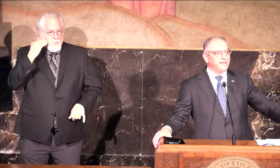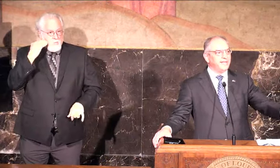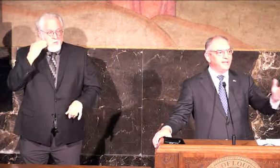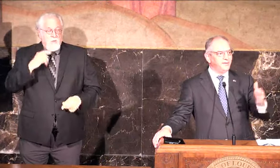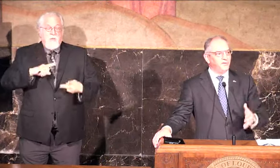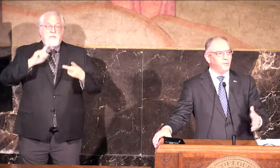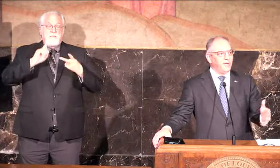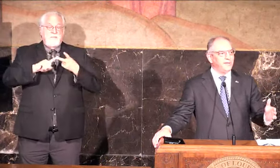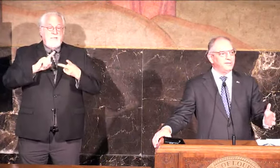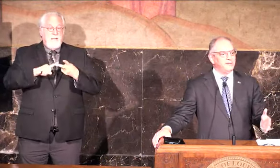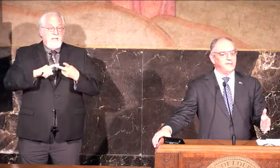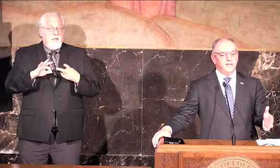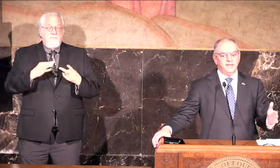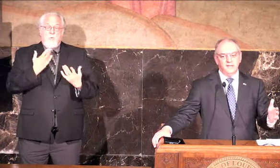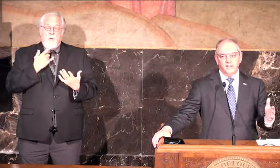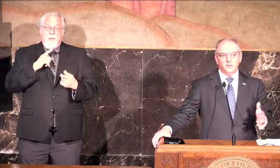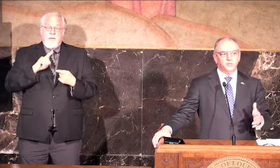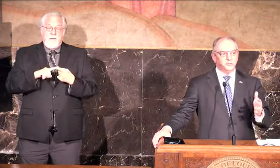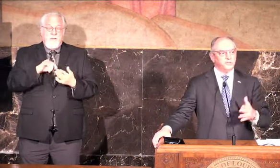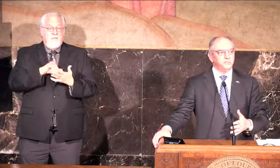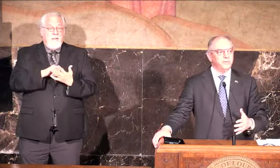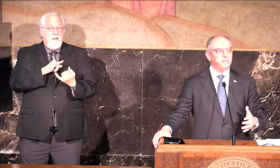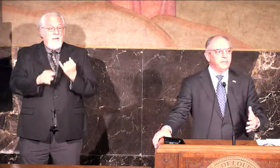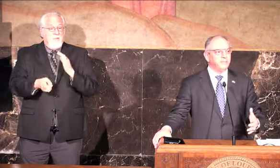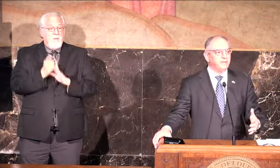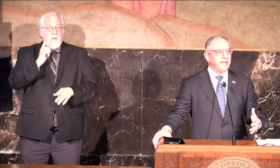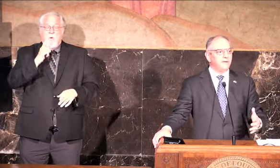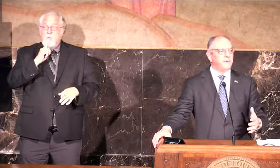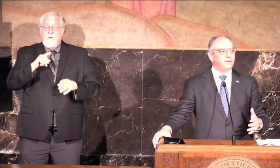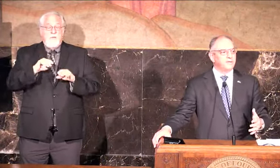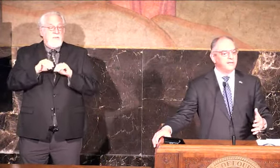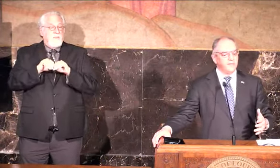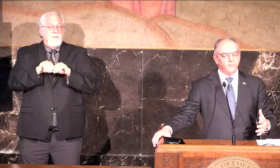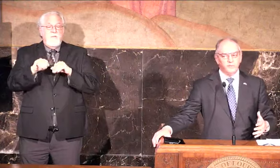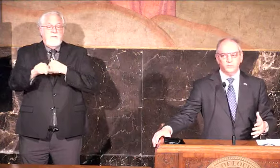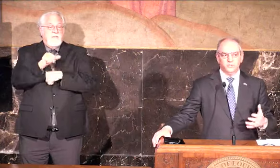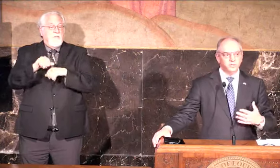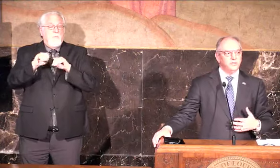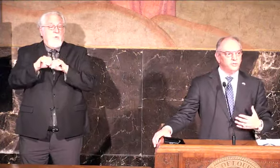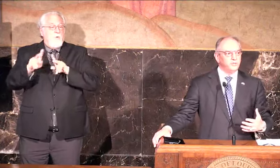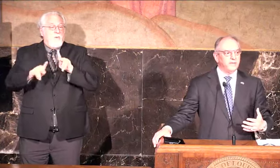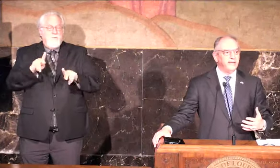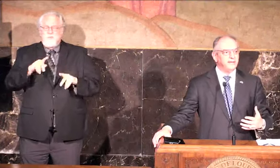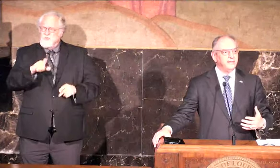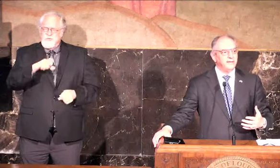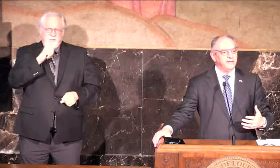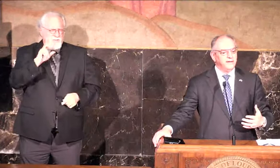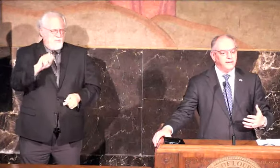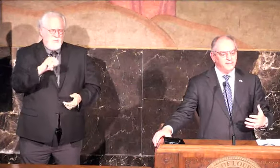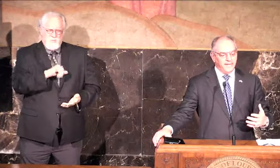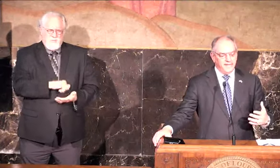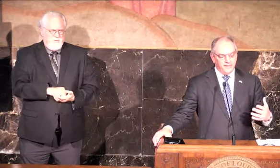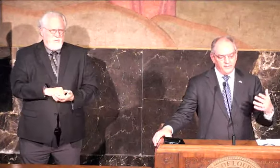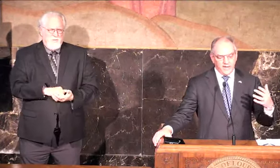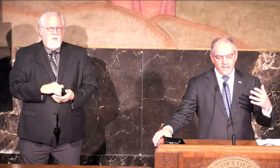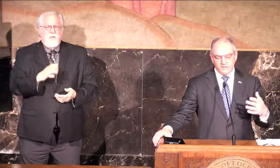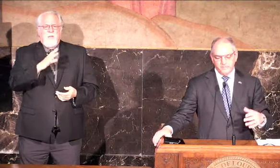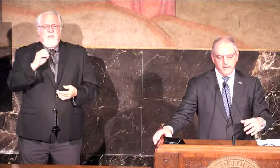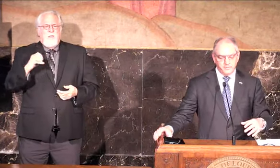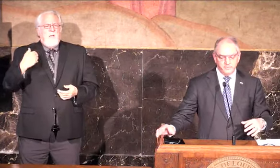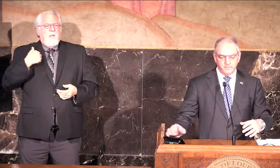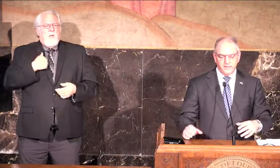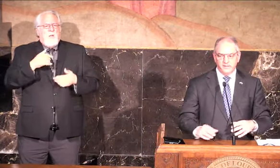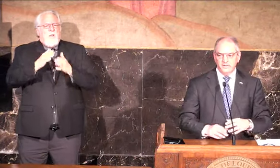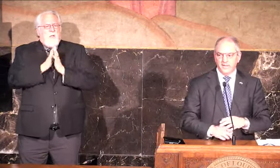But secondly, if you wait until then, you're just putting people at risk, and we shouldn't do that. And we're